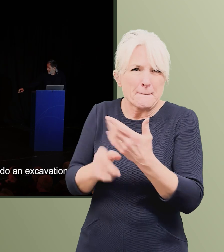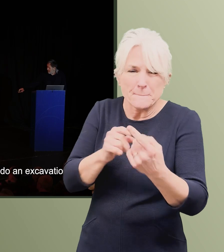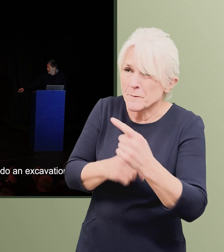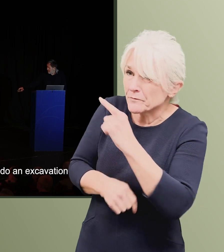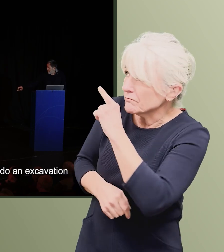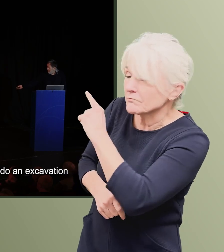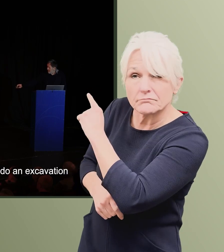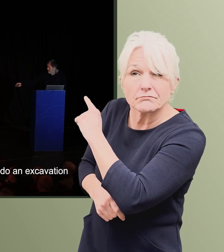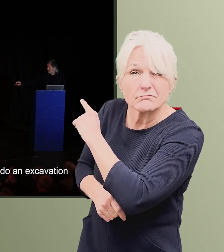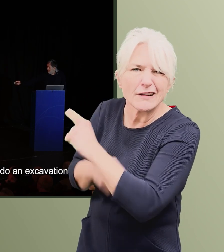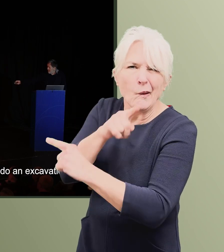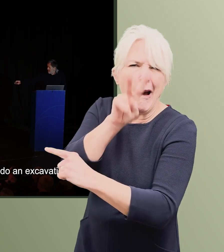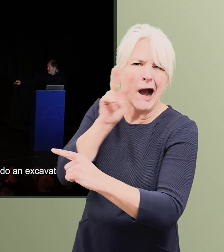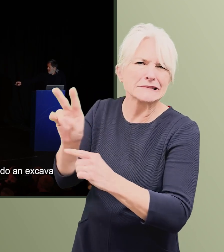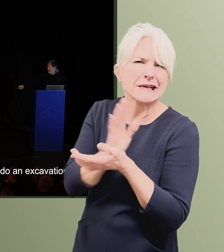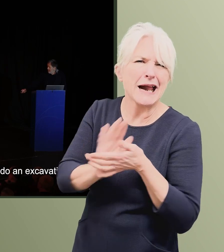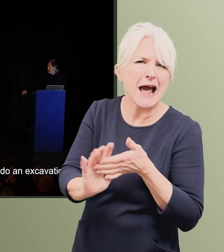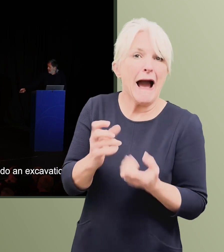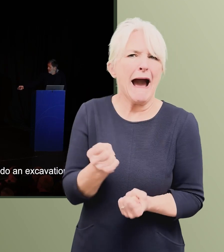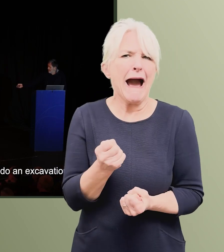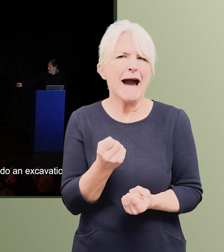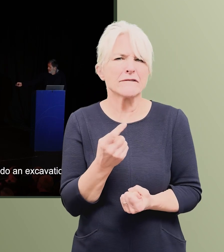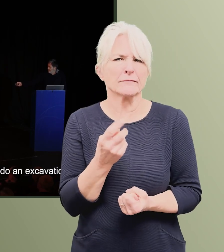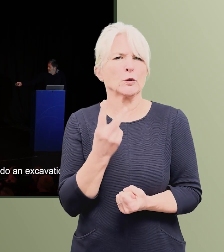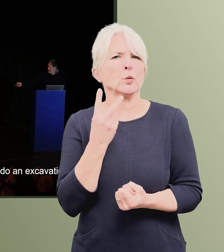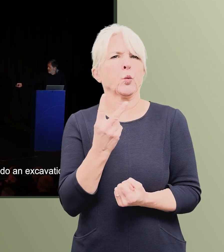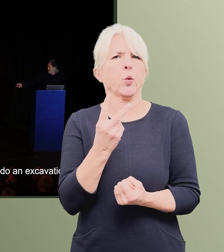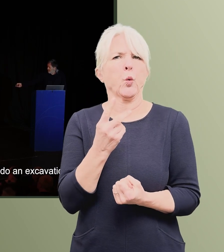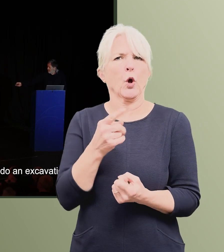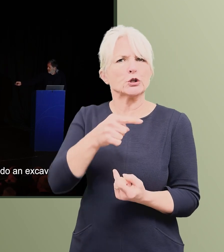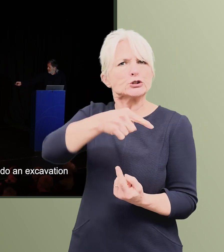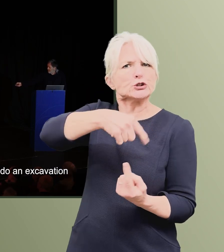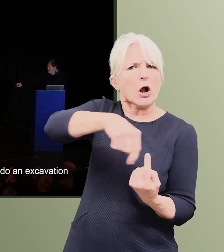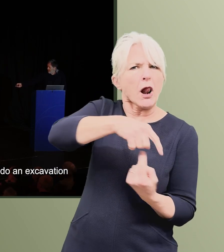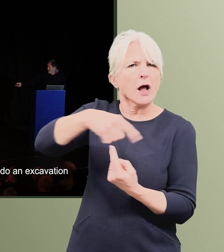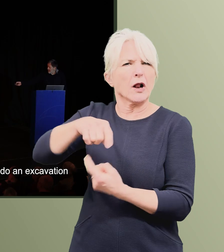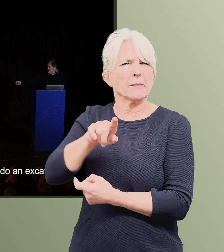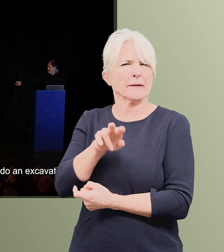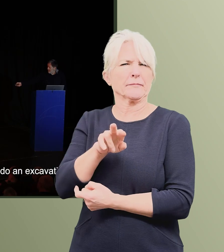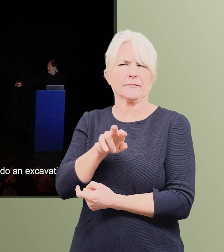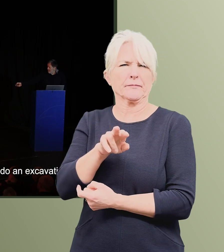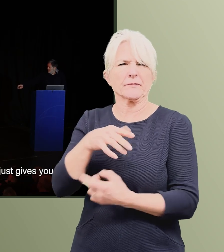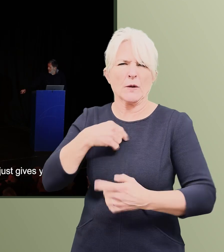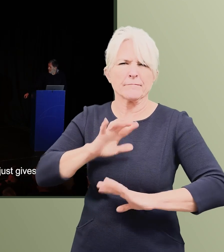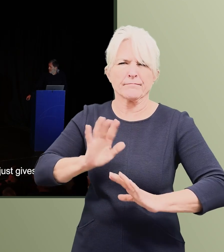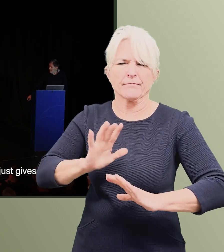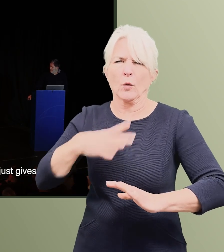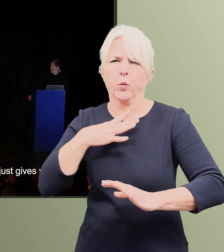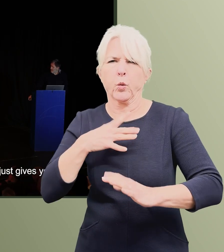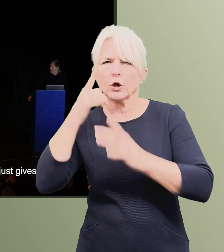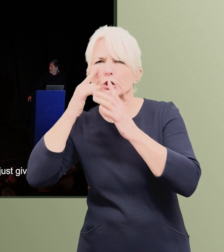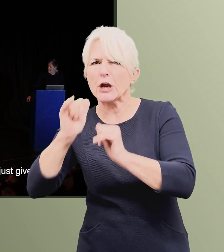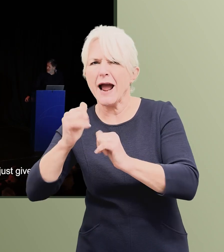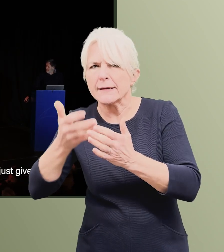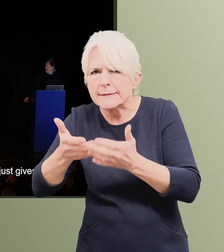just down here coming around. And we decided to do an excavation in this area here. We did 2 trenches, and I'll come